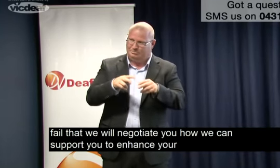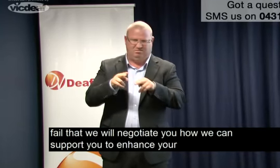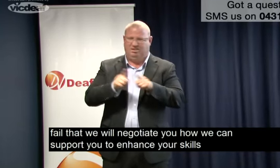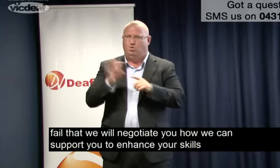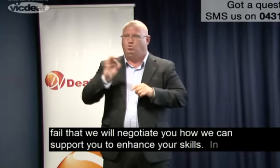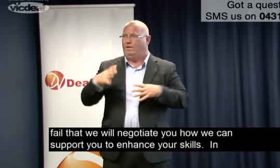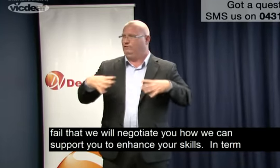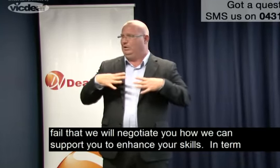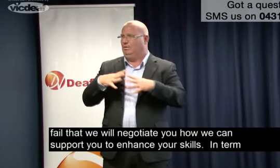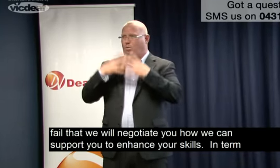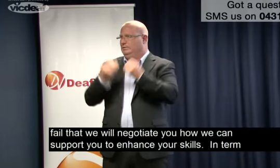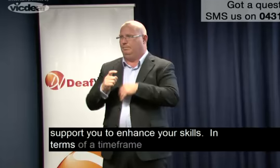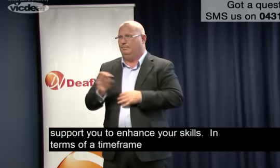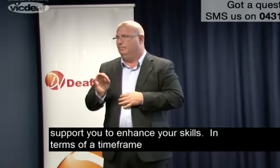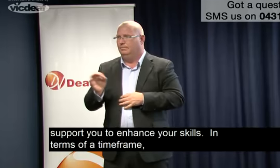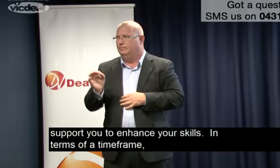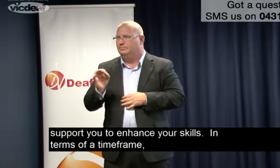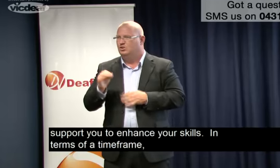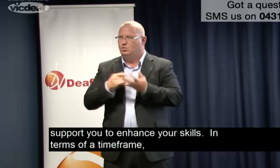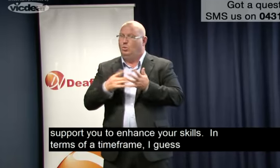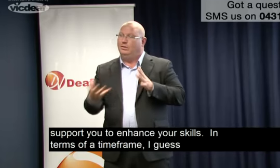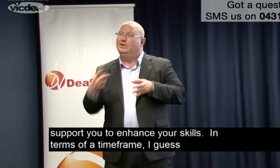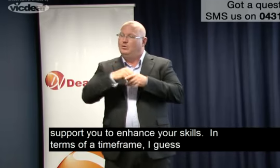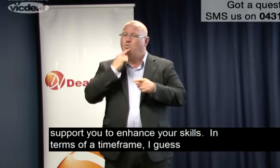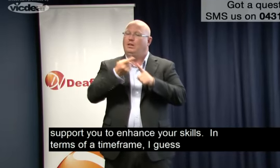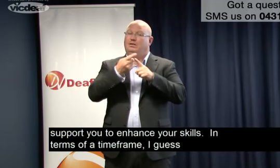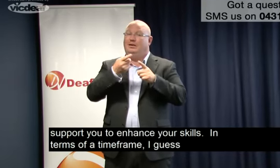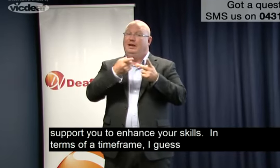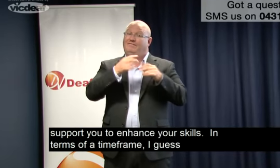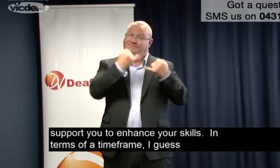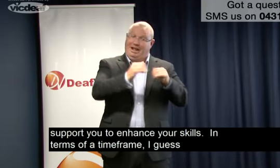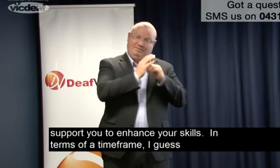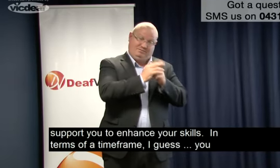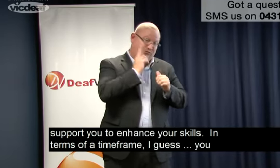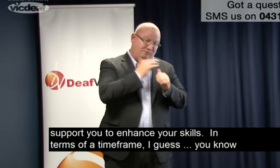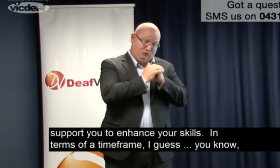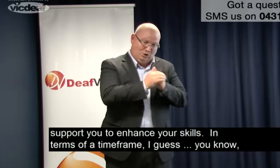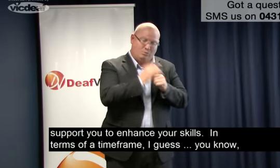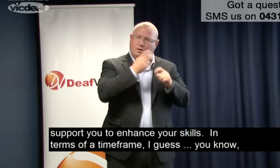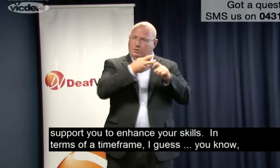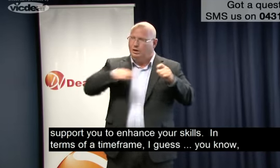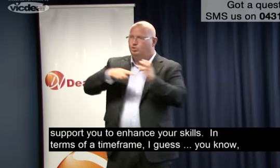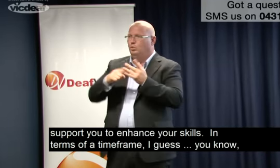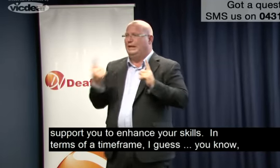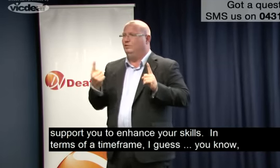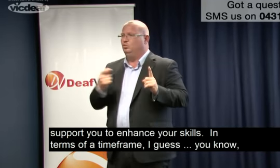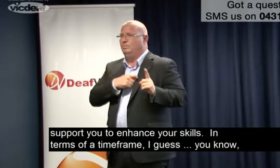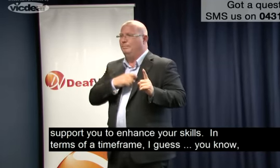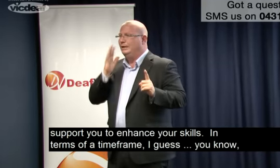guess you'd need to be linked in for assessment again. You know, we would need to look at that. If you were not able to be a